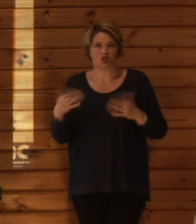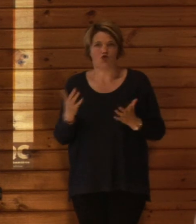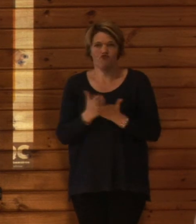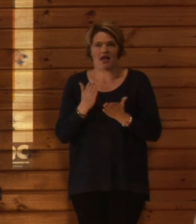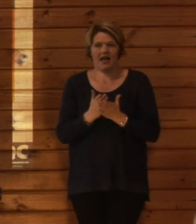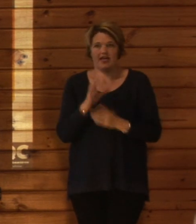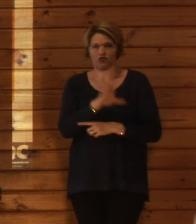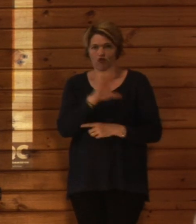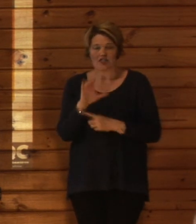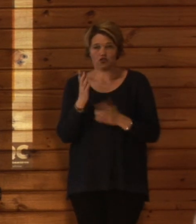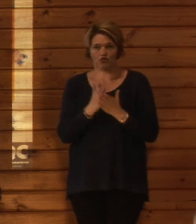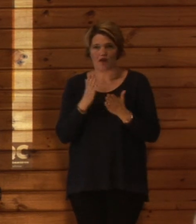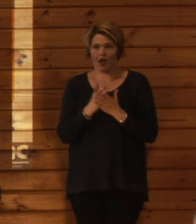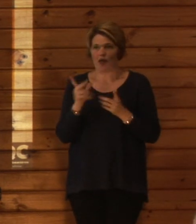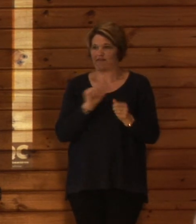world.